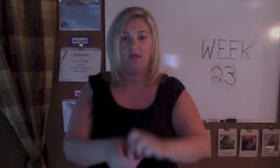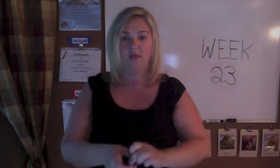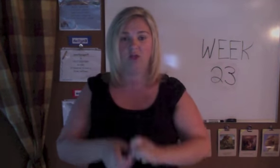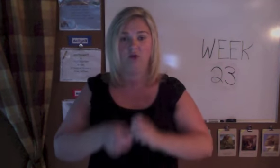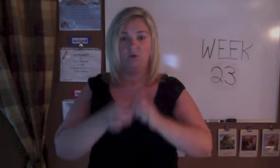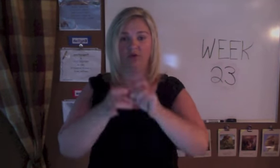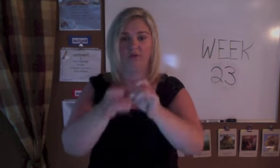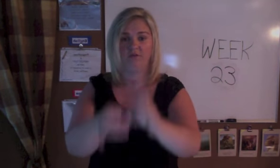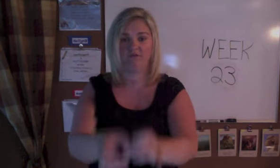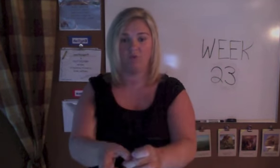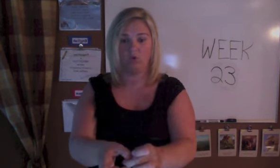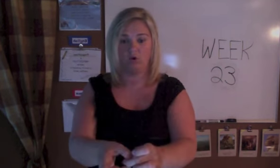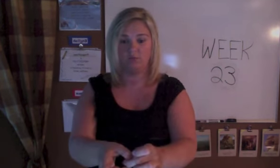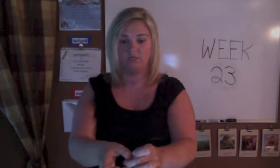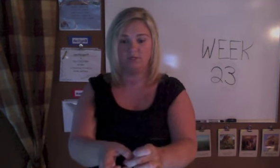then Union formed.